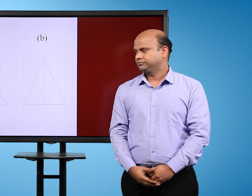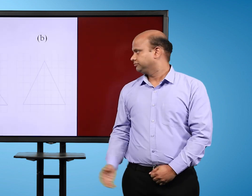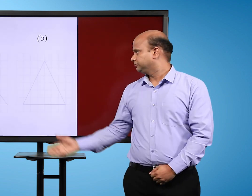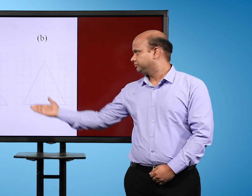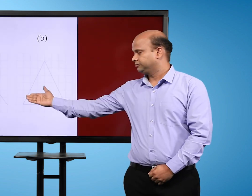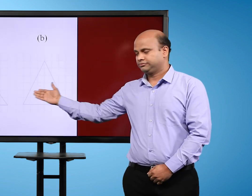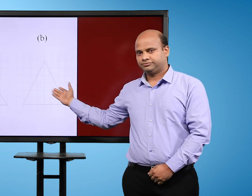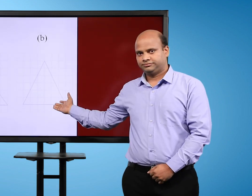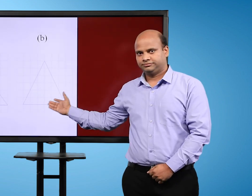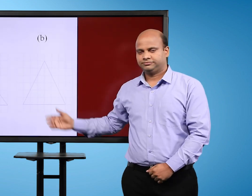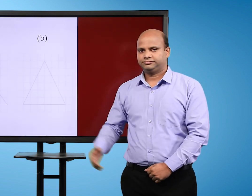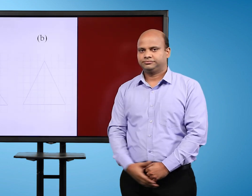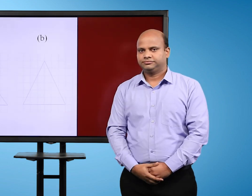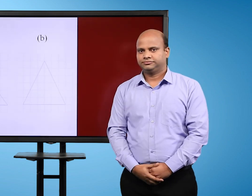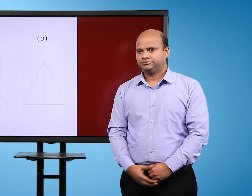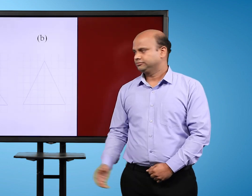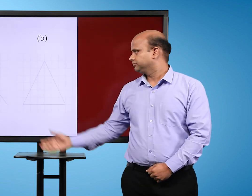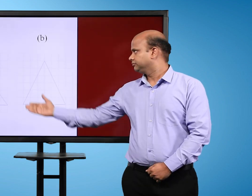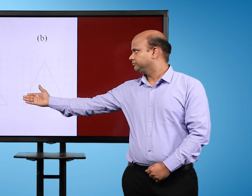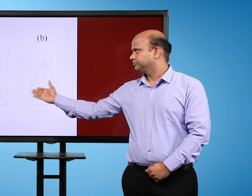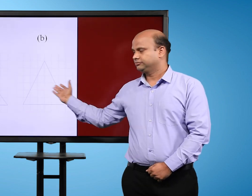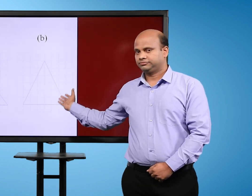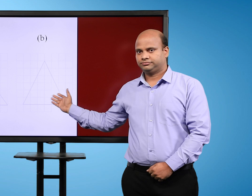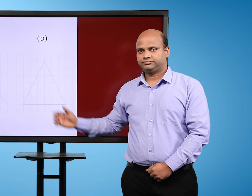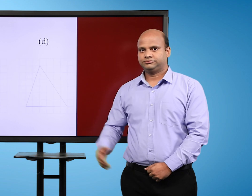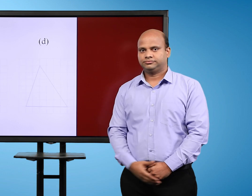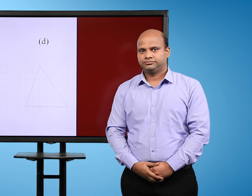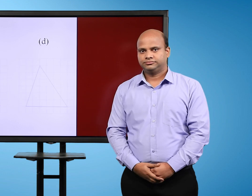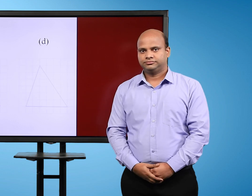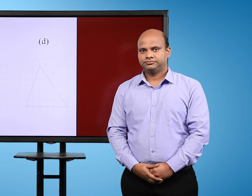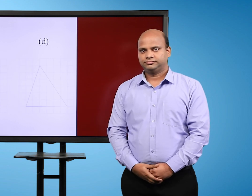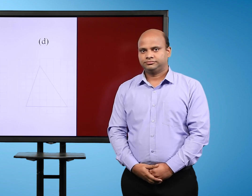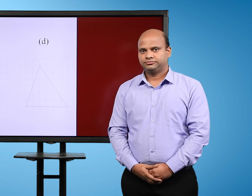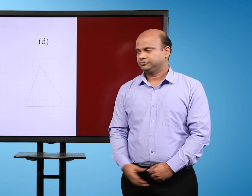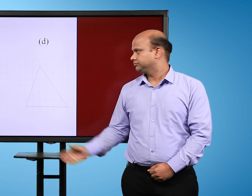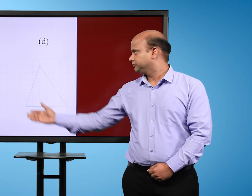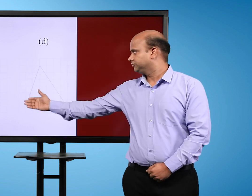We have 4 figures A, B, C and D shown on squared paper.